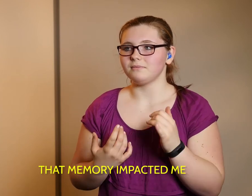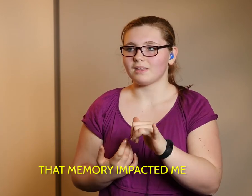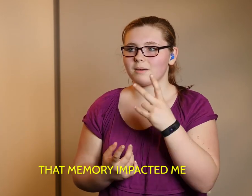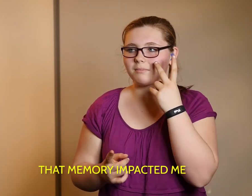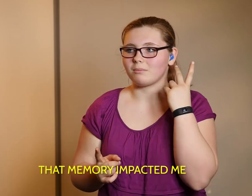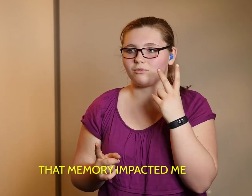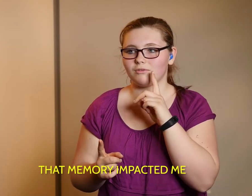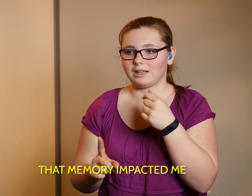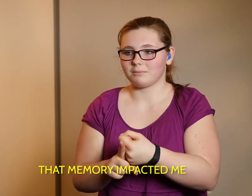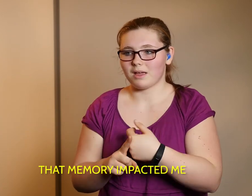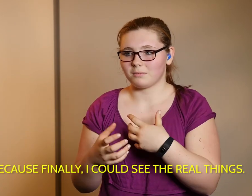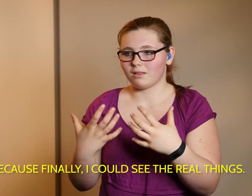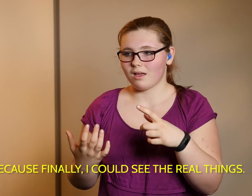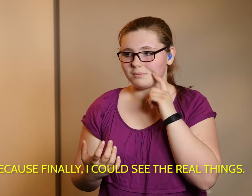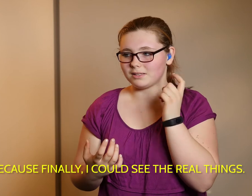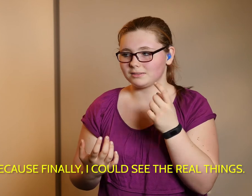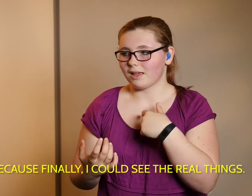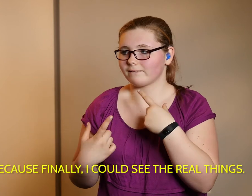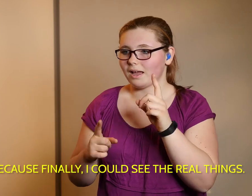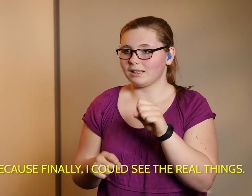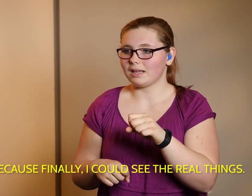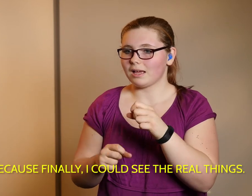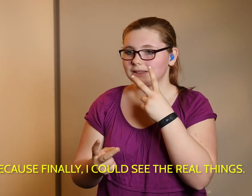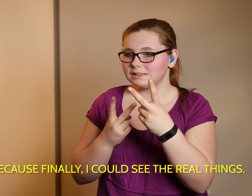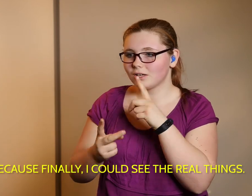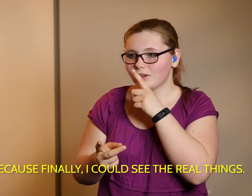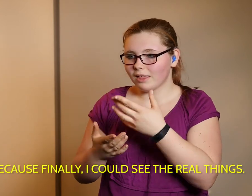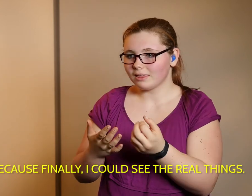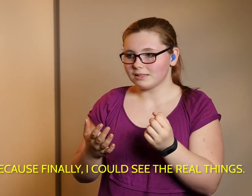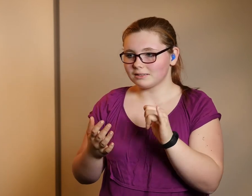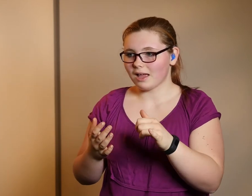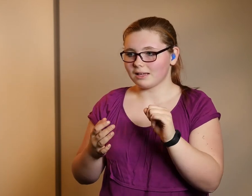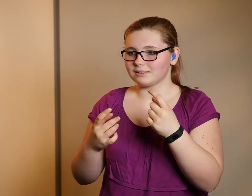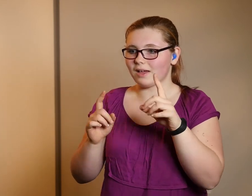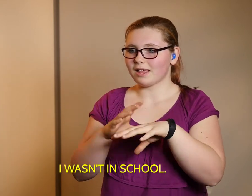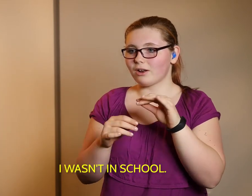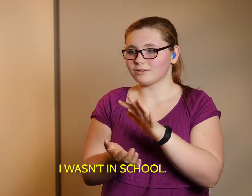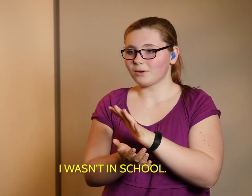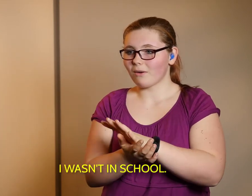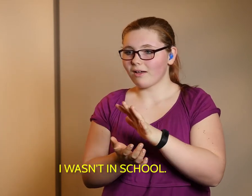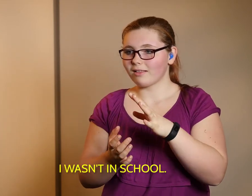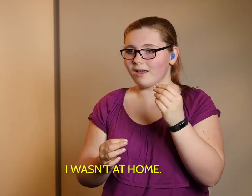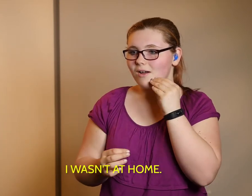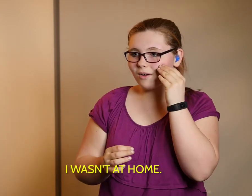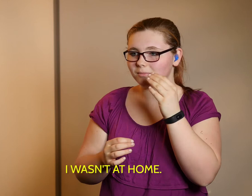That memory impacted me because finally I could see the real things. I wasn't in school, I wasn't at